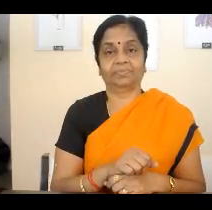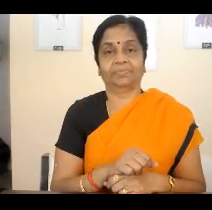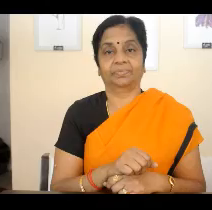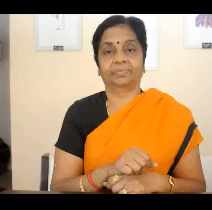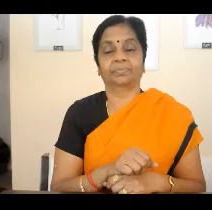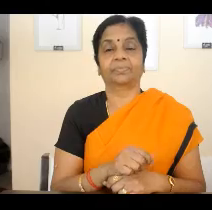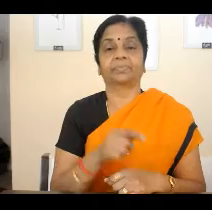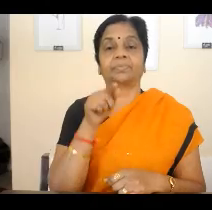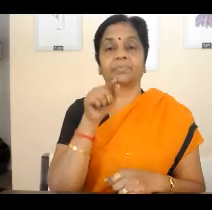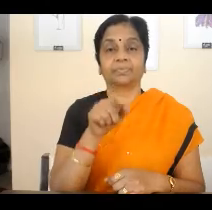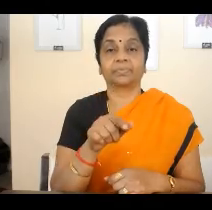In skill development,